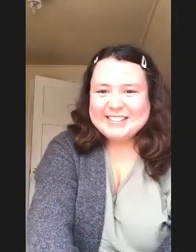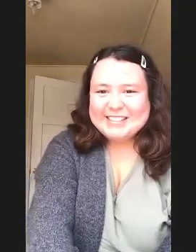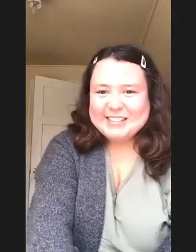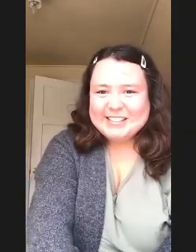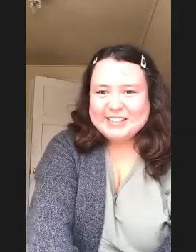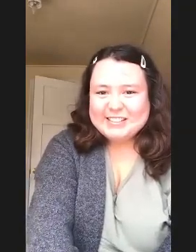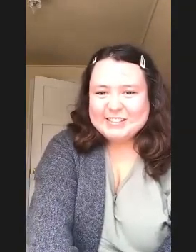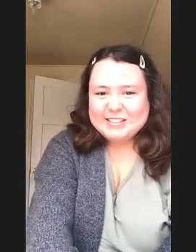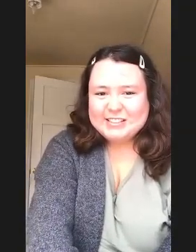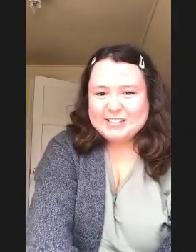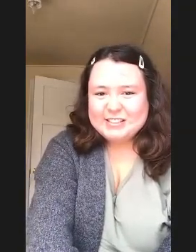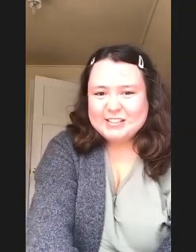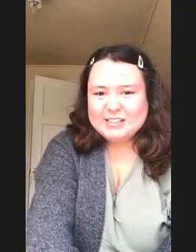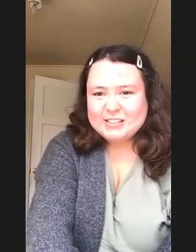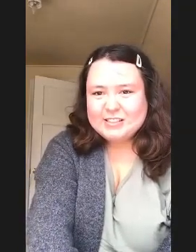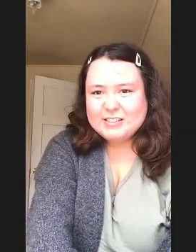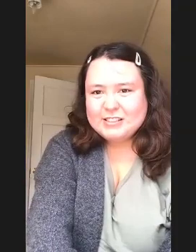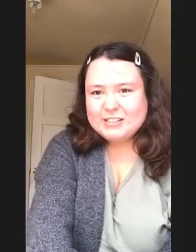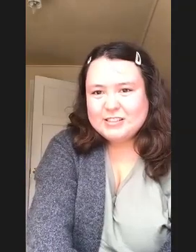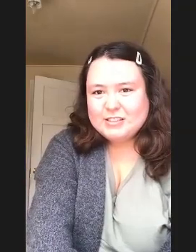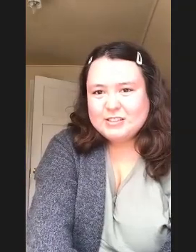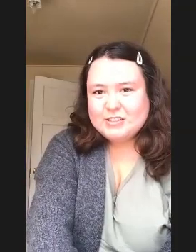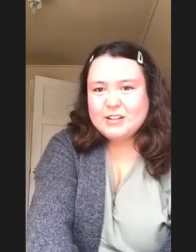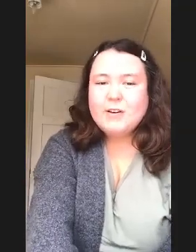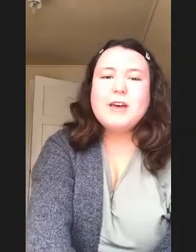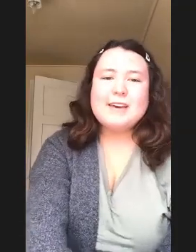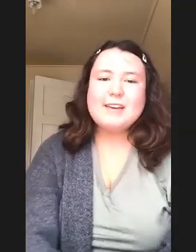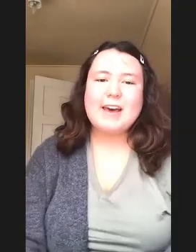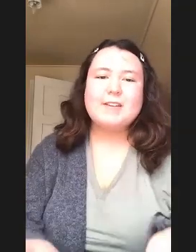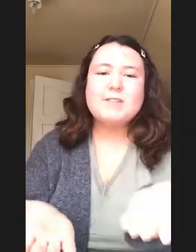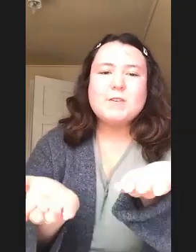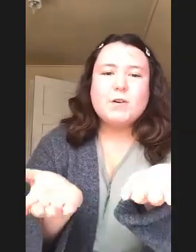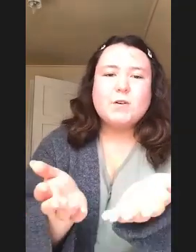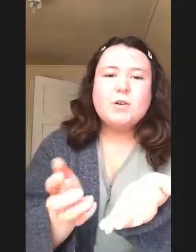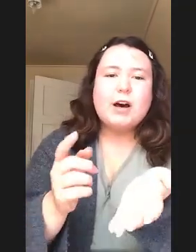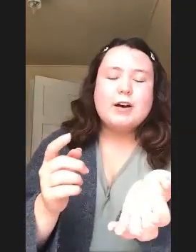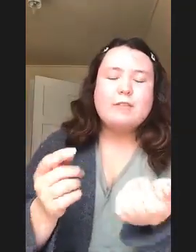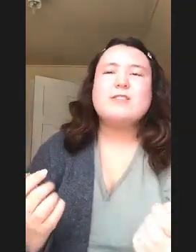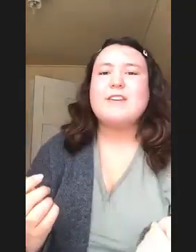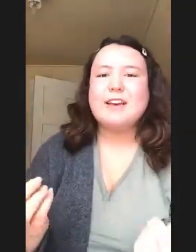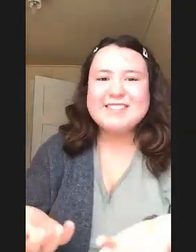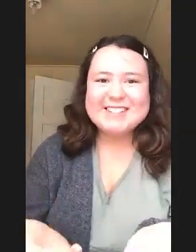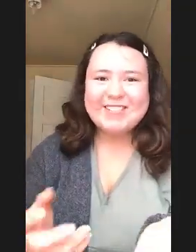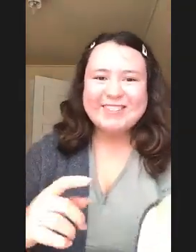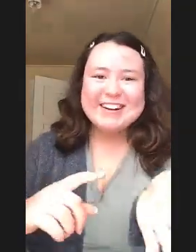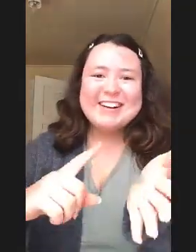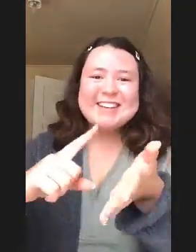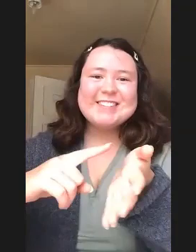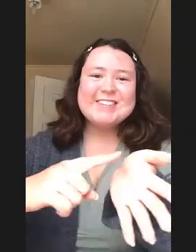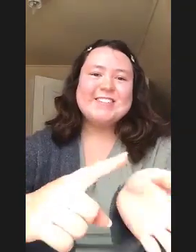Tiffany wants to know how to say, "What are you doing?" Okay. Yeah. So, sorry, that's the sign for where. So